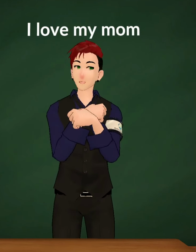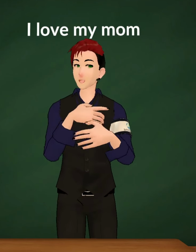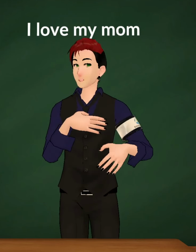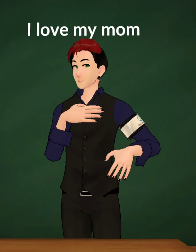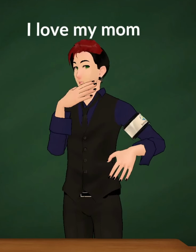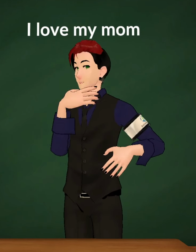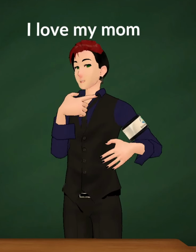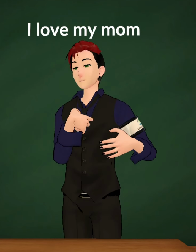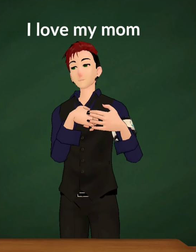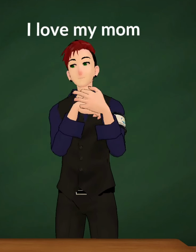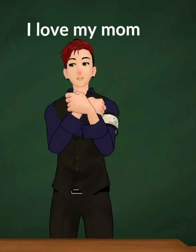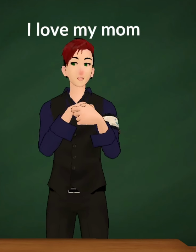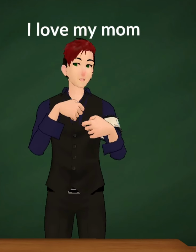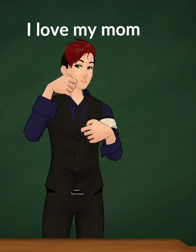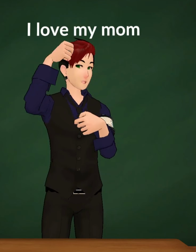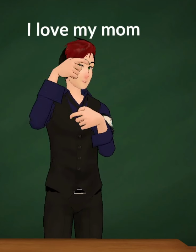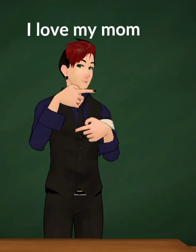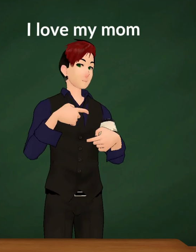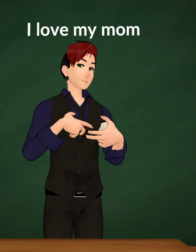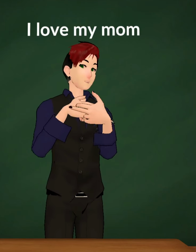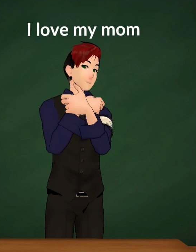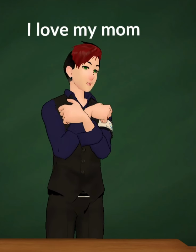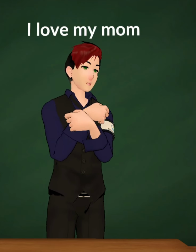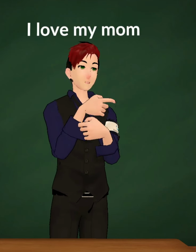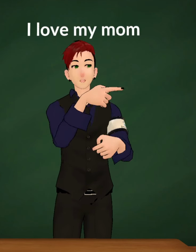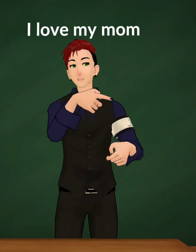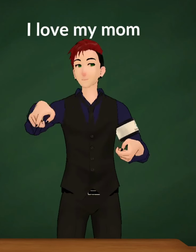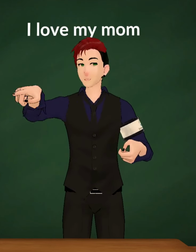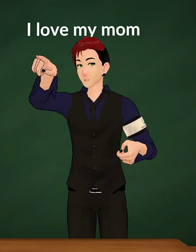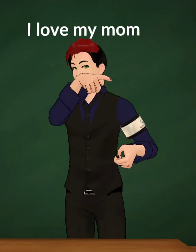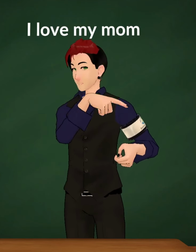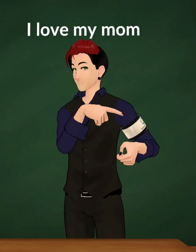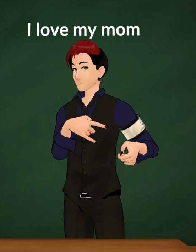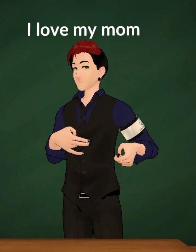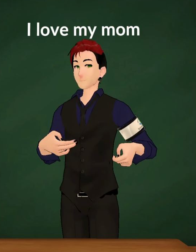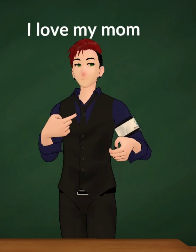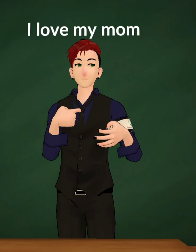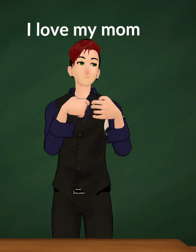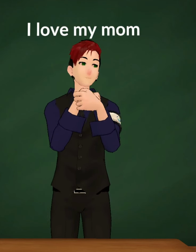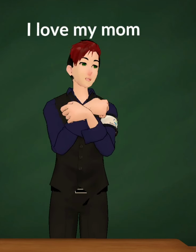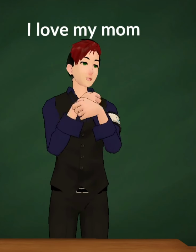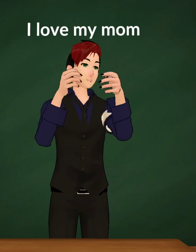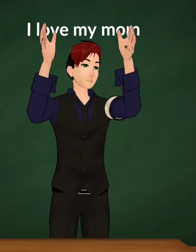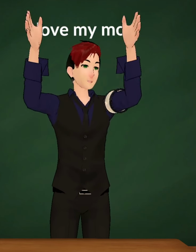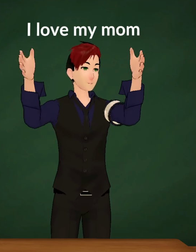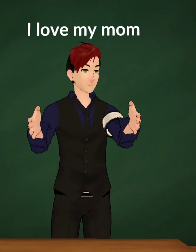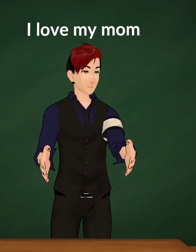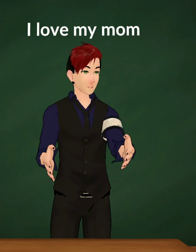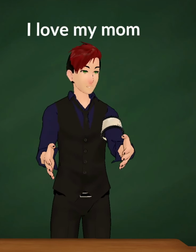I love my mom. I love my brother. I love you guys. I love a person.